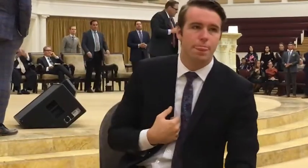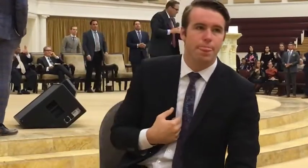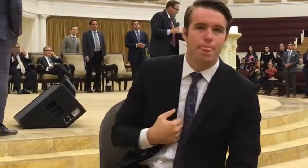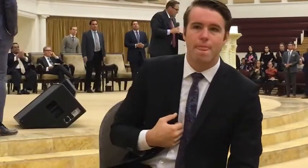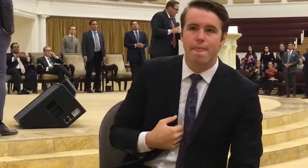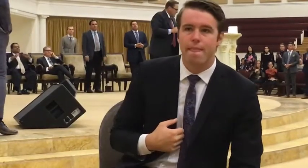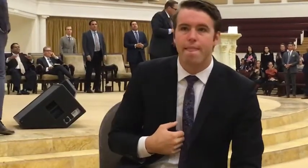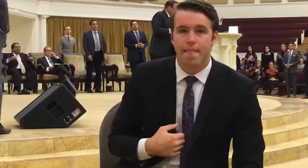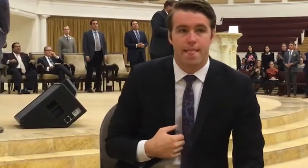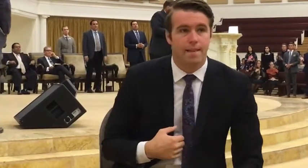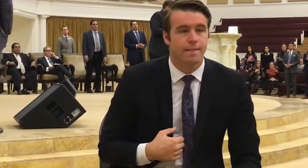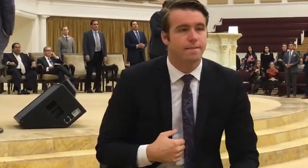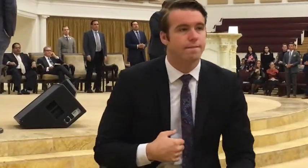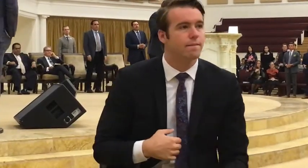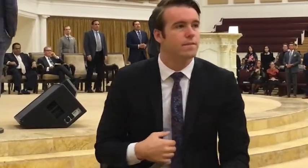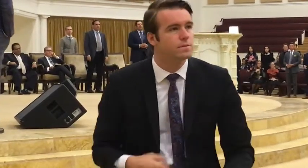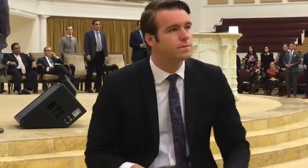Amen.